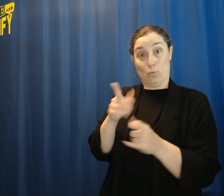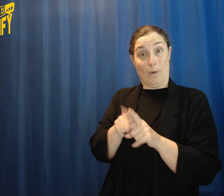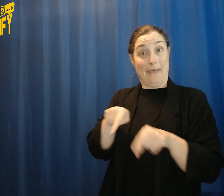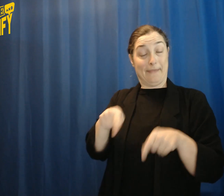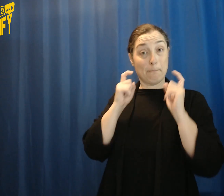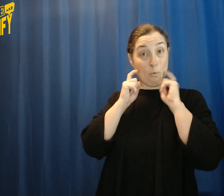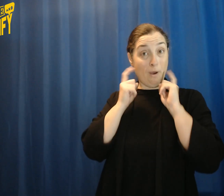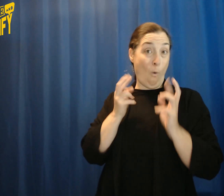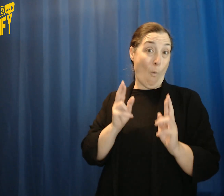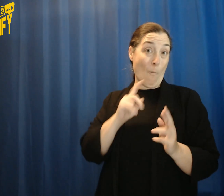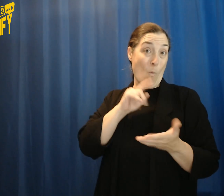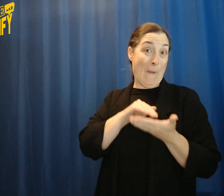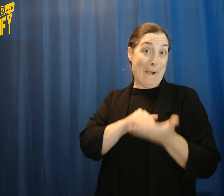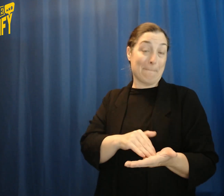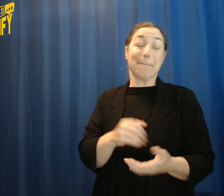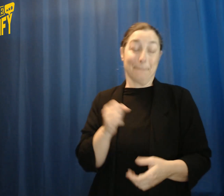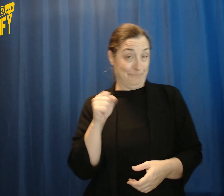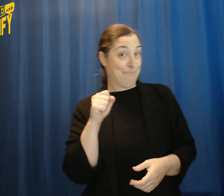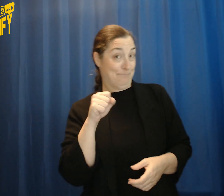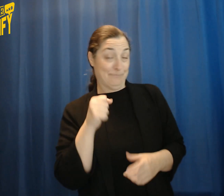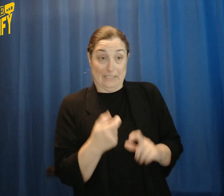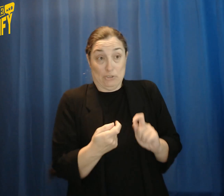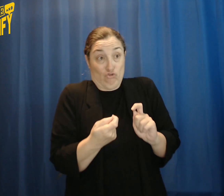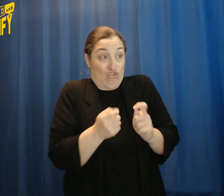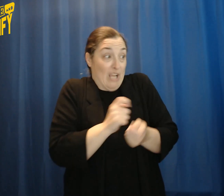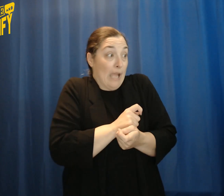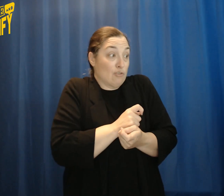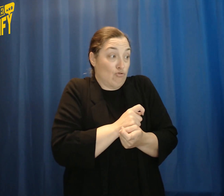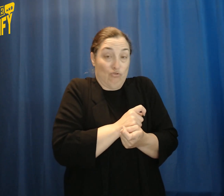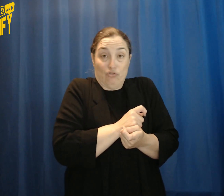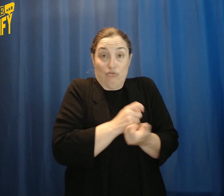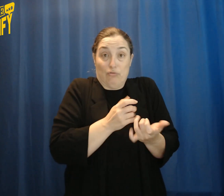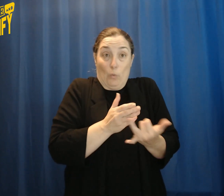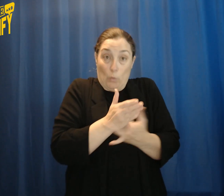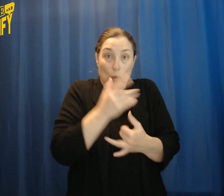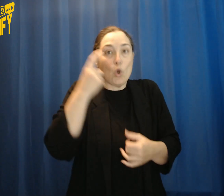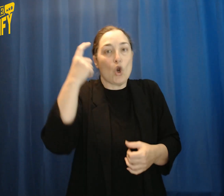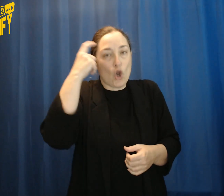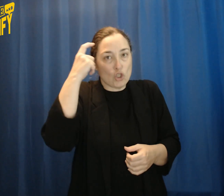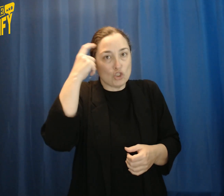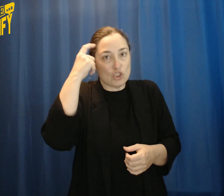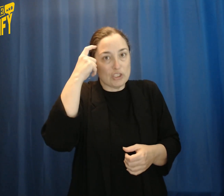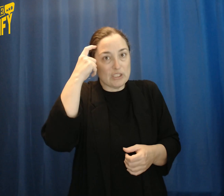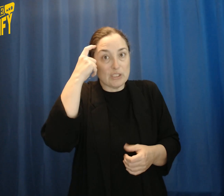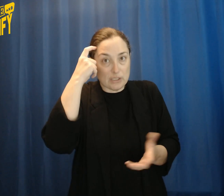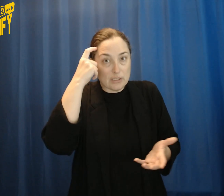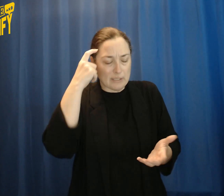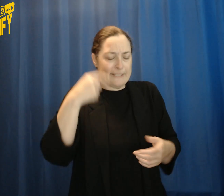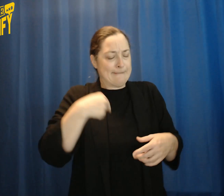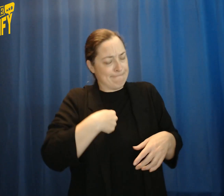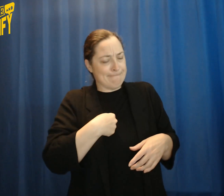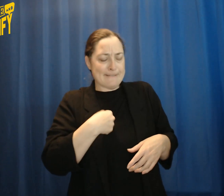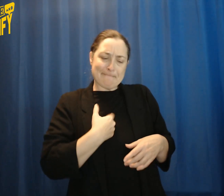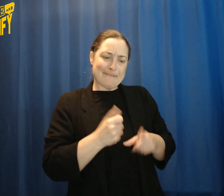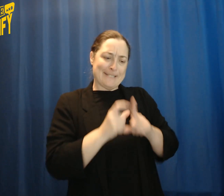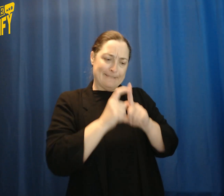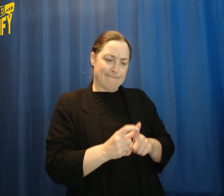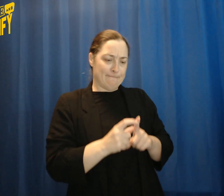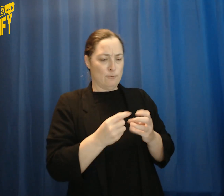Yeah, well, the only way to change it is it's got to be conscious. Oh, look, I'm having difficulty with making this, and I was thinking about this idea,